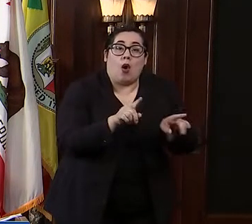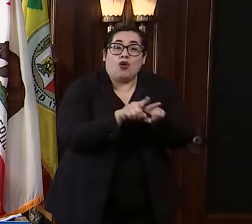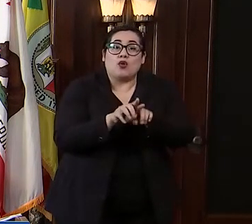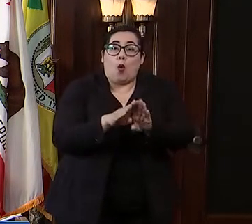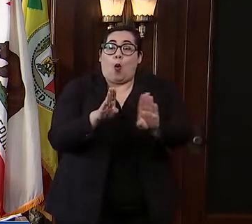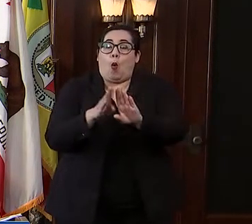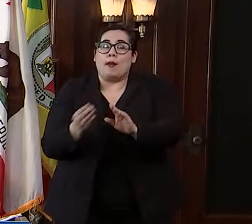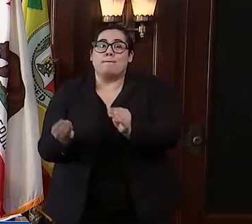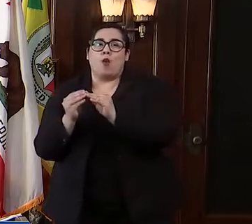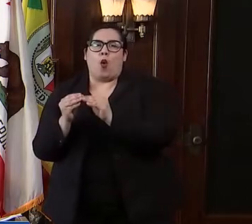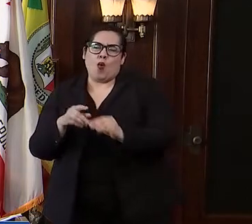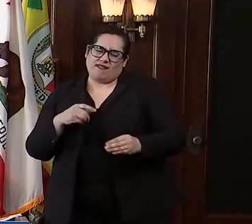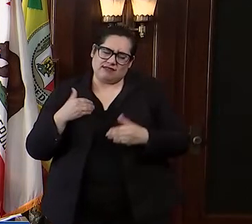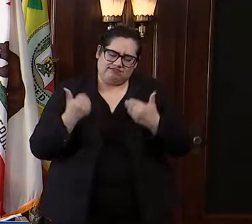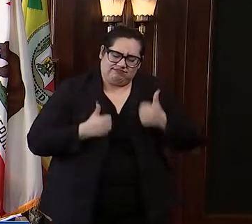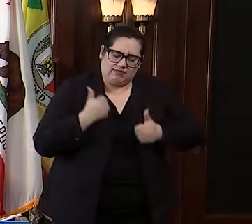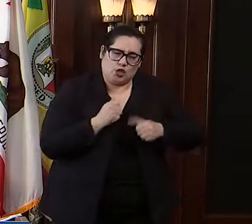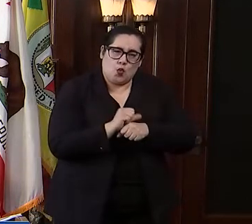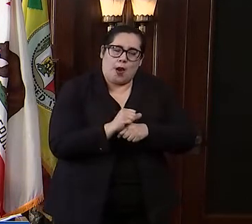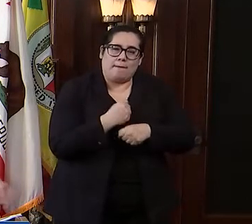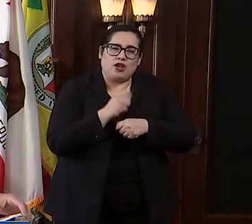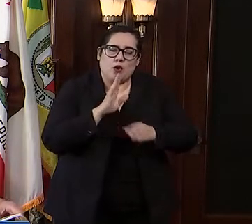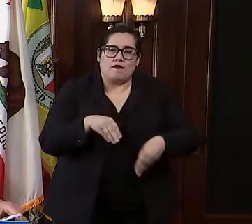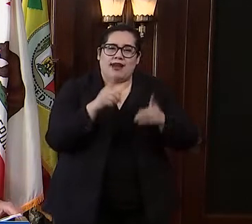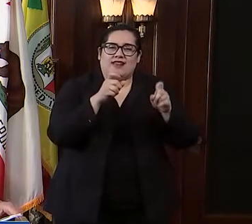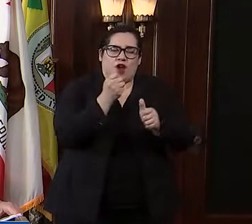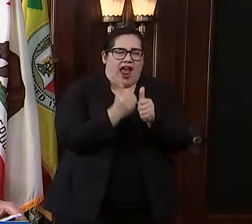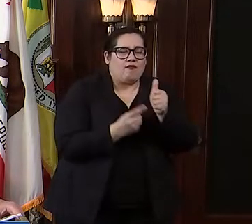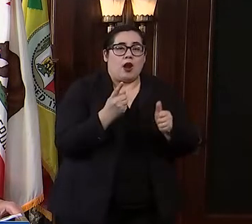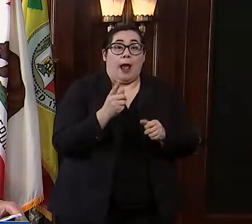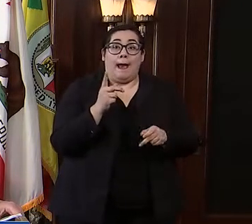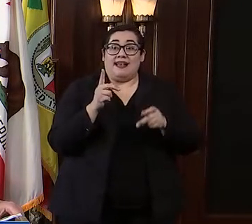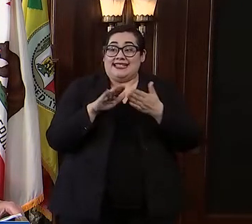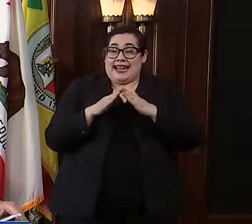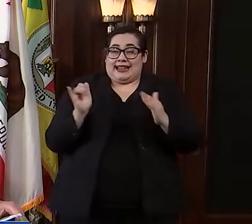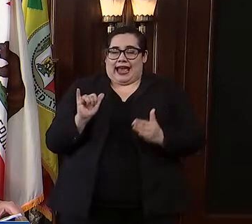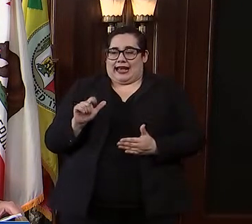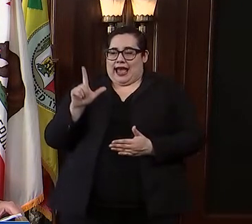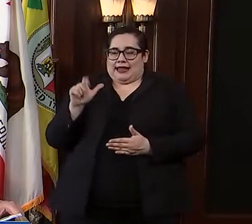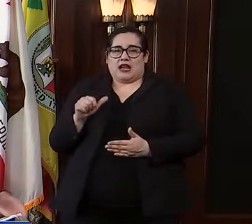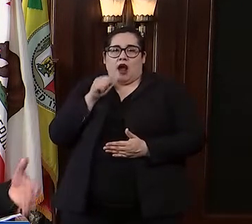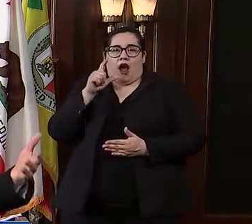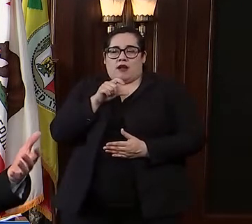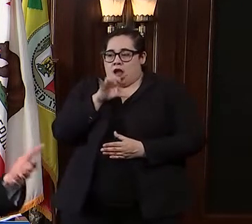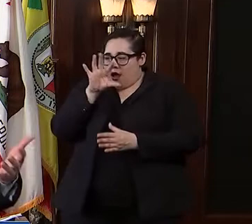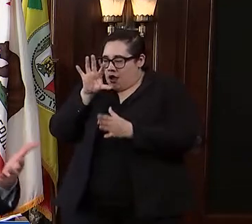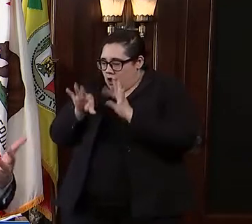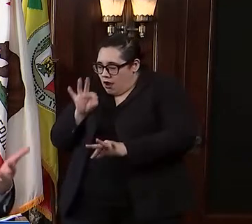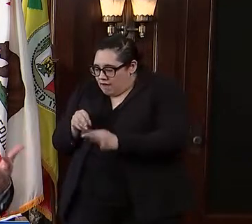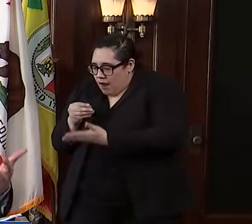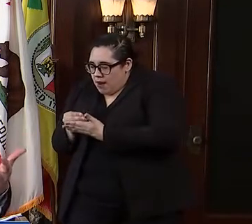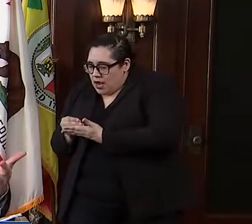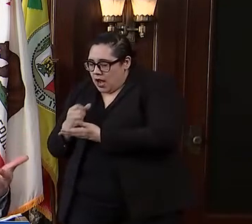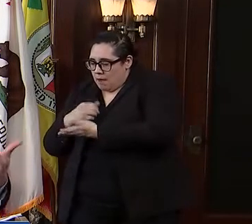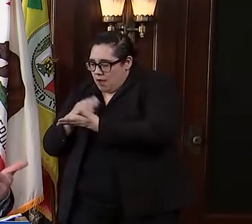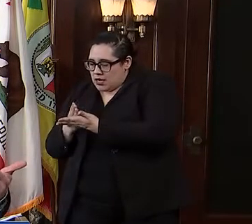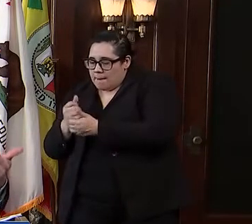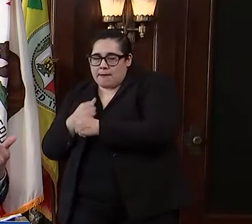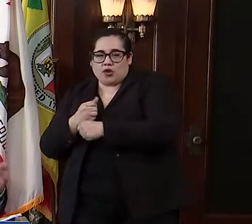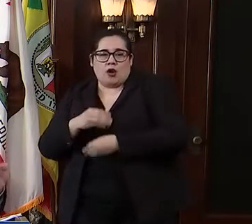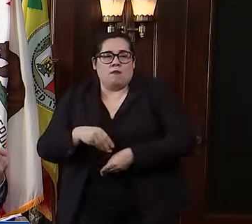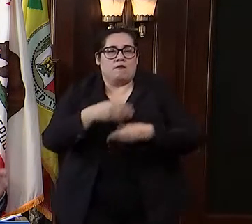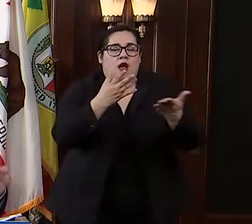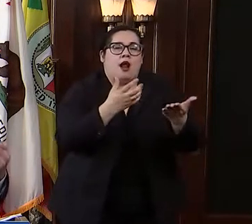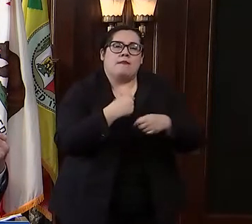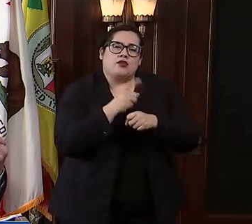making sure there's testing for everybody, and cities like LA don't have to dig into their general fund and figure out a way to make sure that people have the most basic thing to know whether